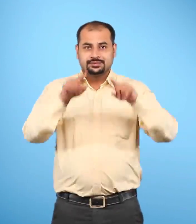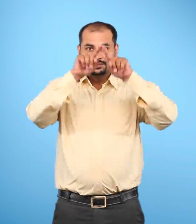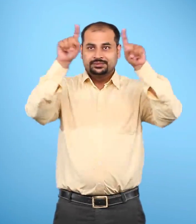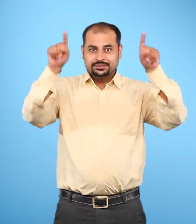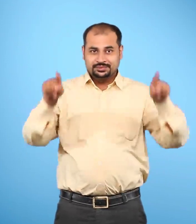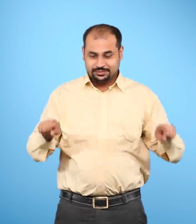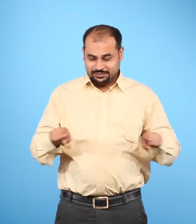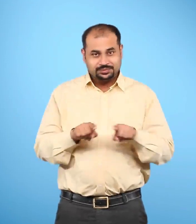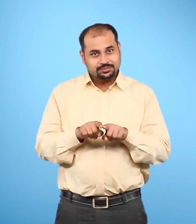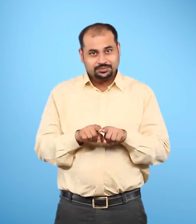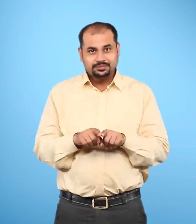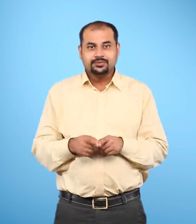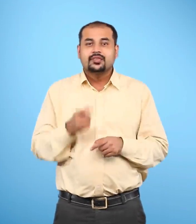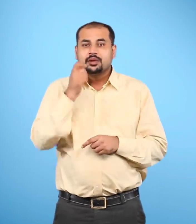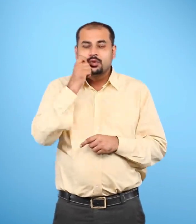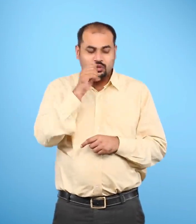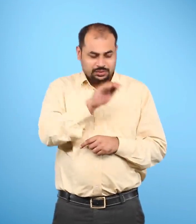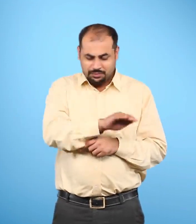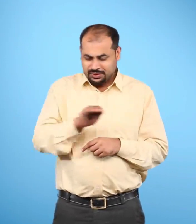and two kids playing on it.